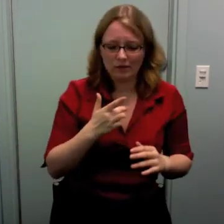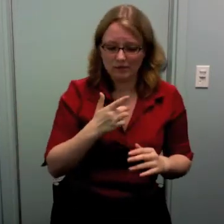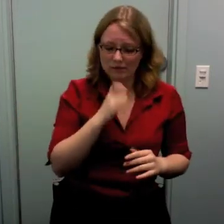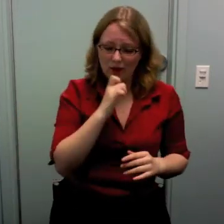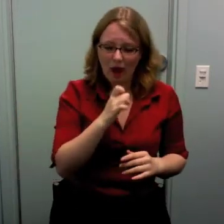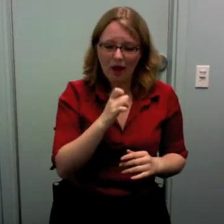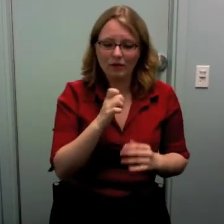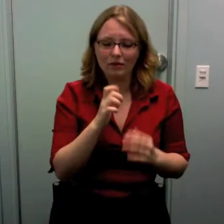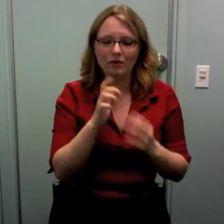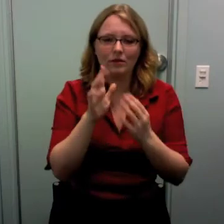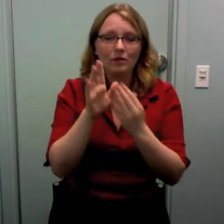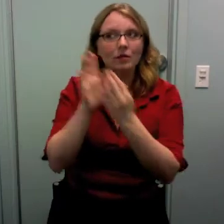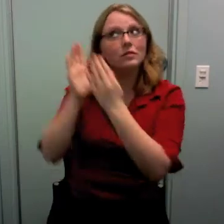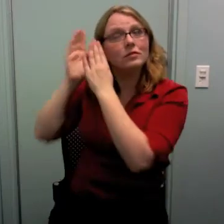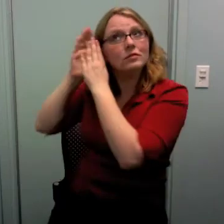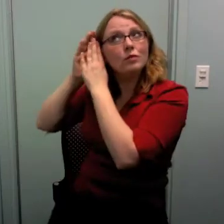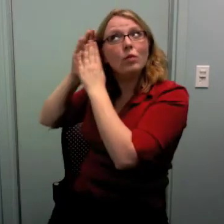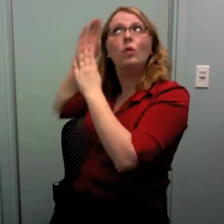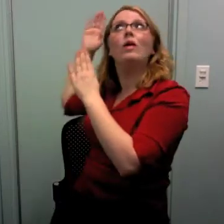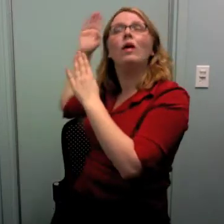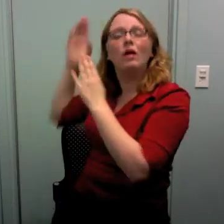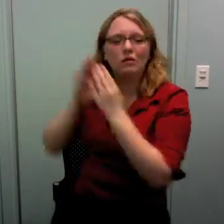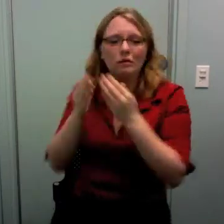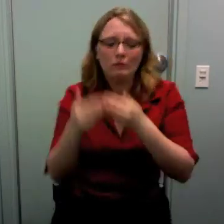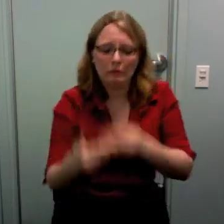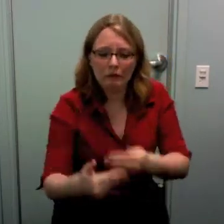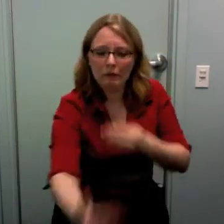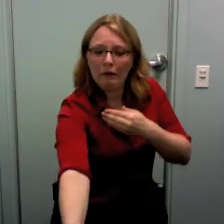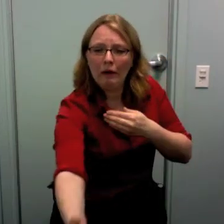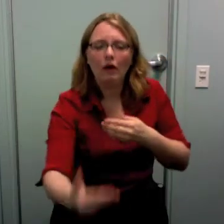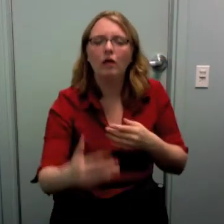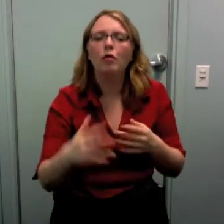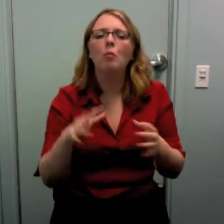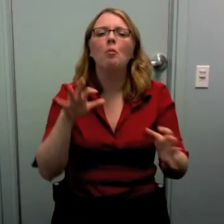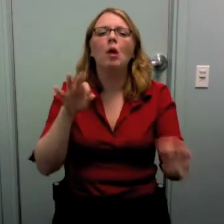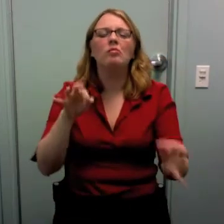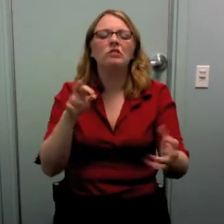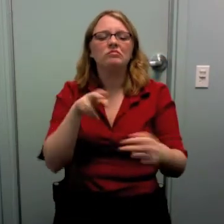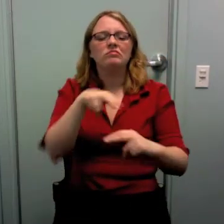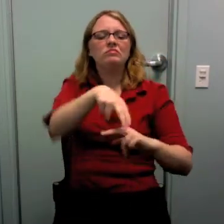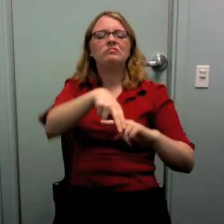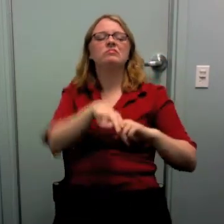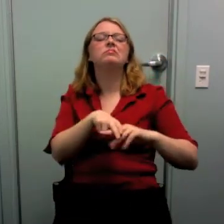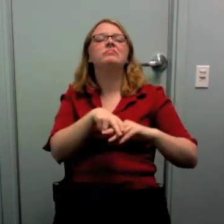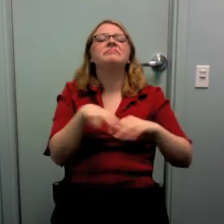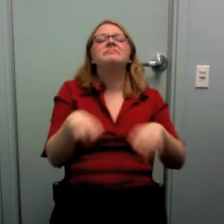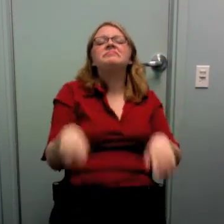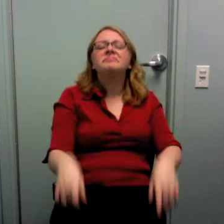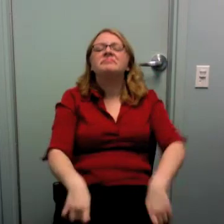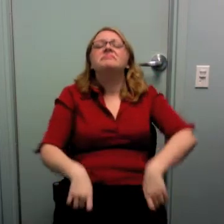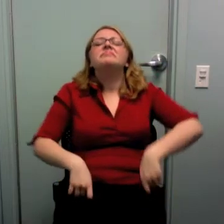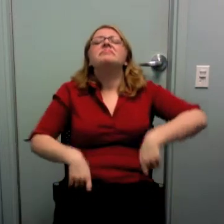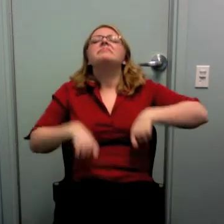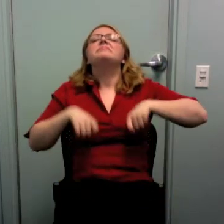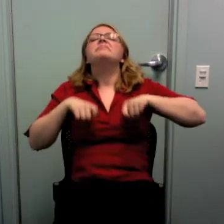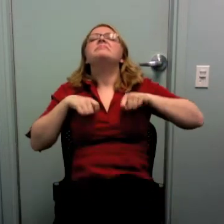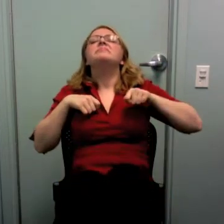at the foot, but just right. So she covered herself up comfortably and lay there till she fell fast